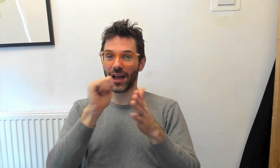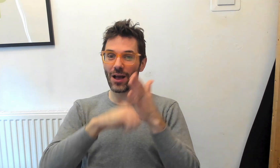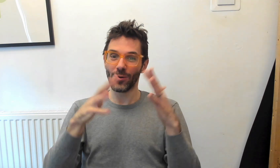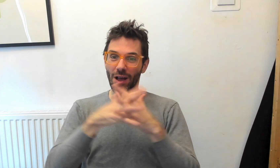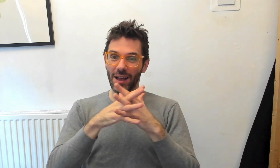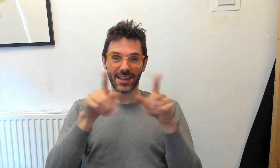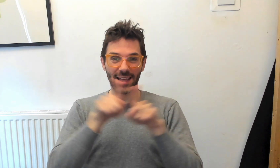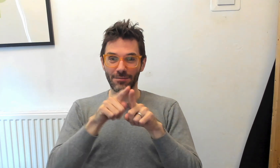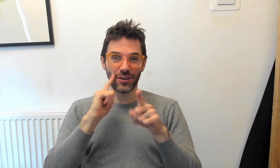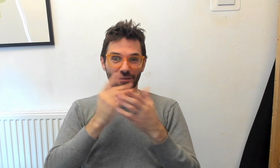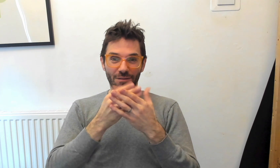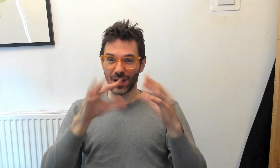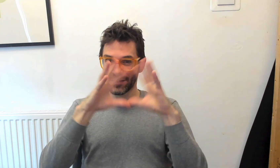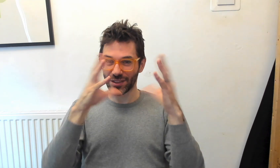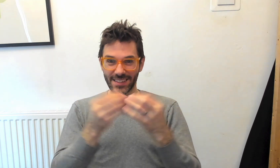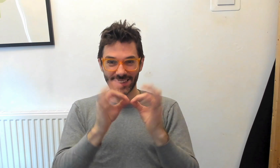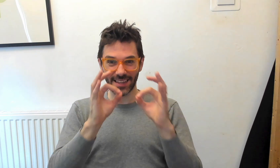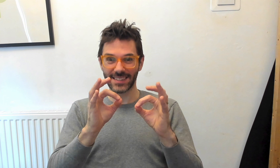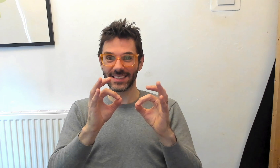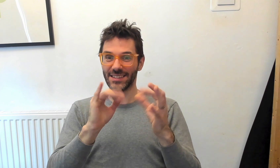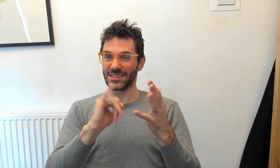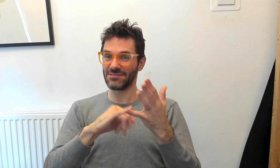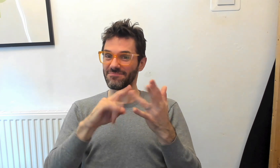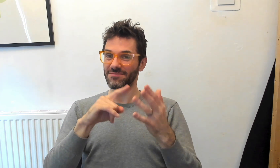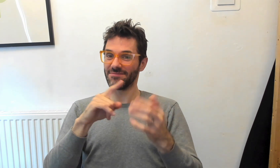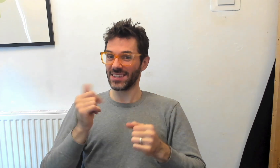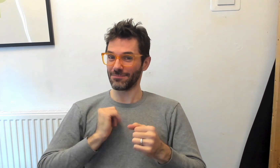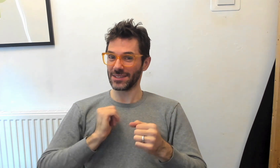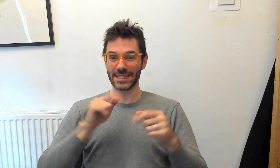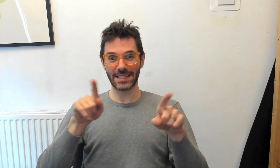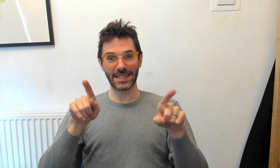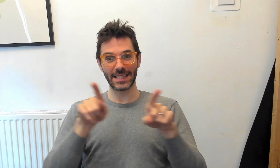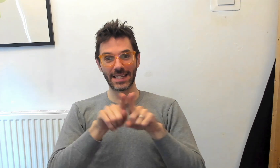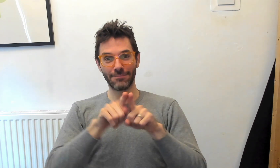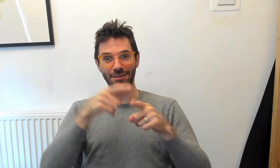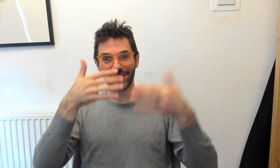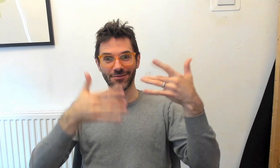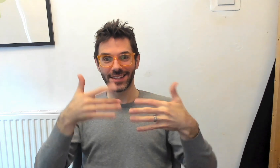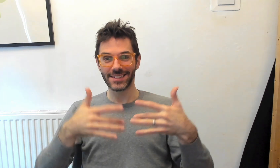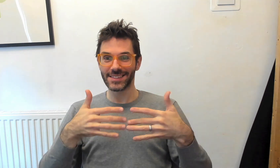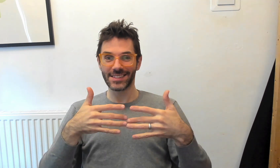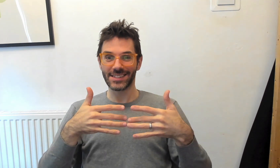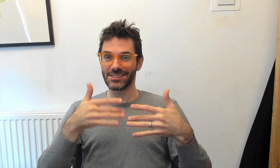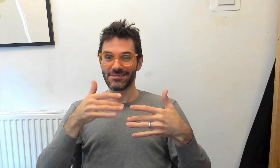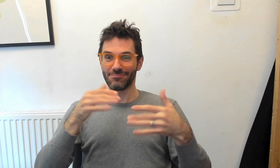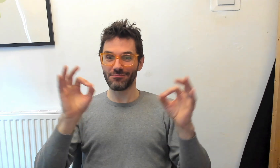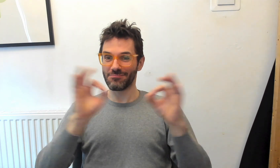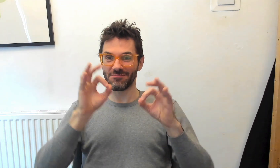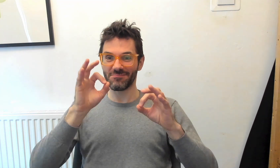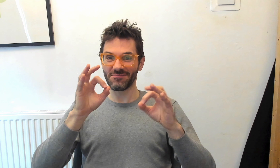hardware and software. Everything is ideal, and you can expect the same results with no